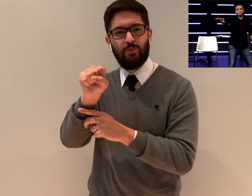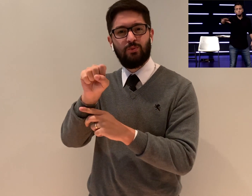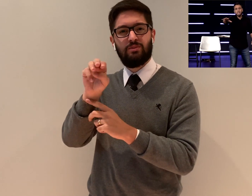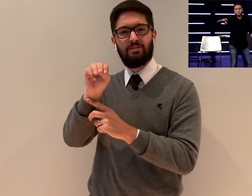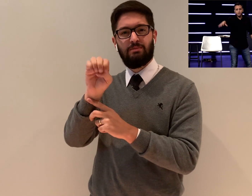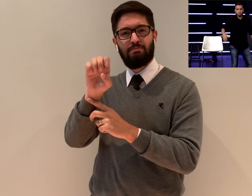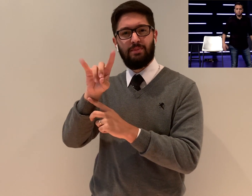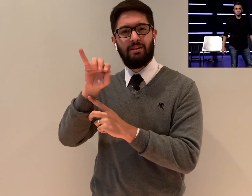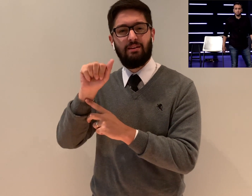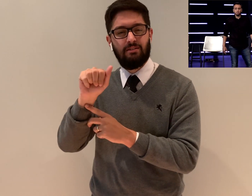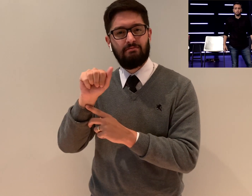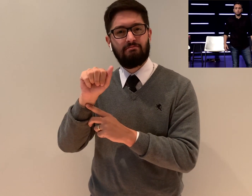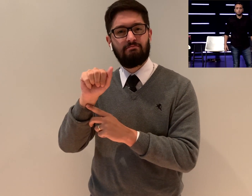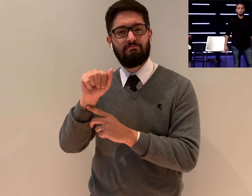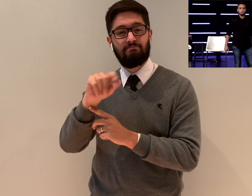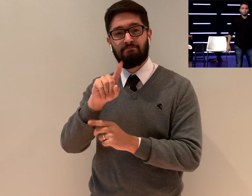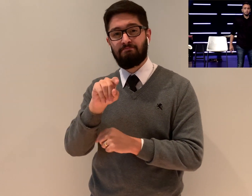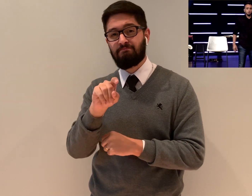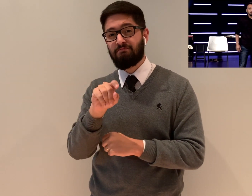news and the media.